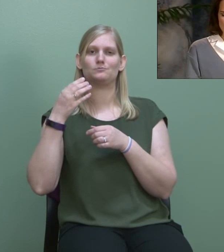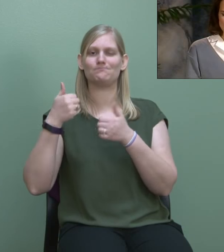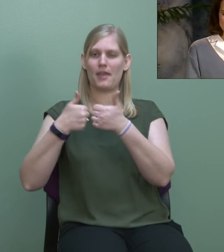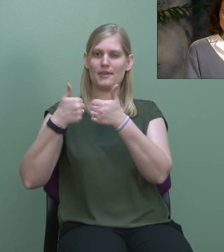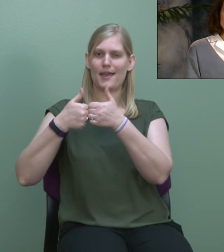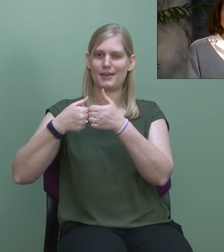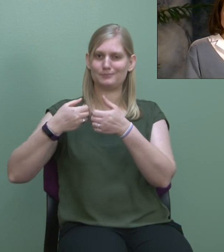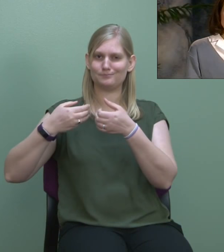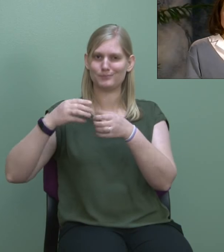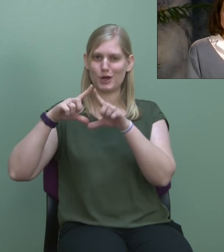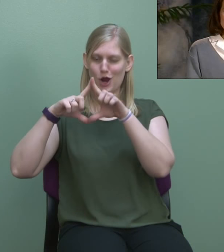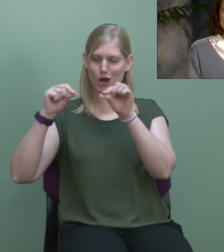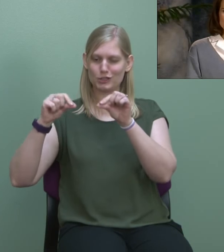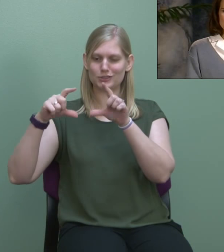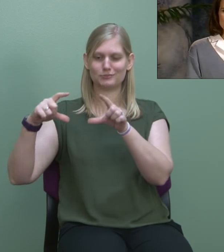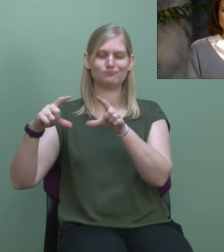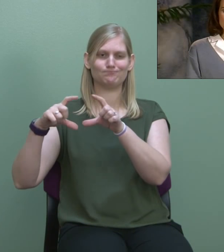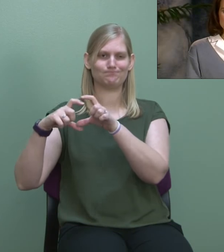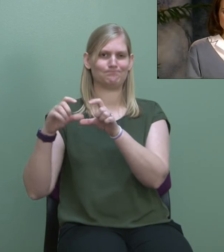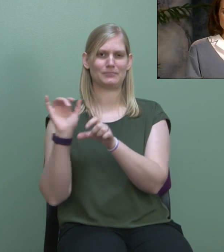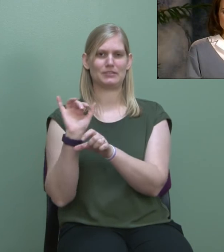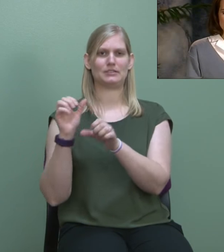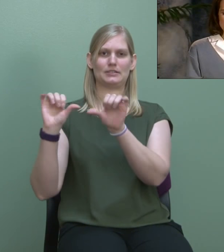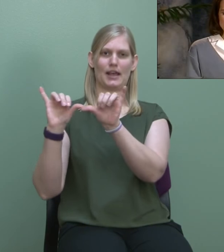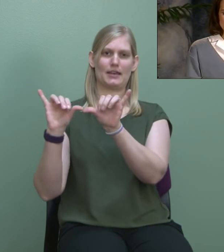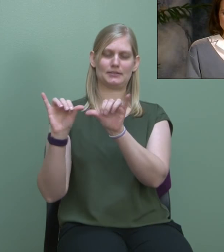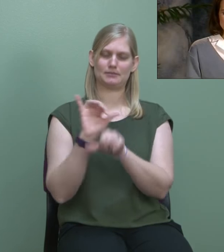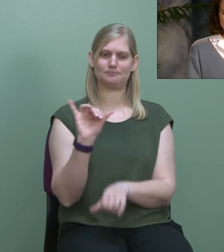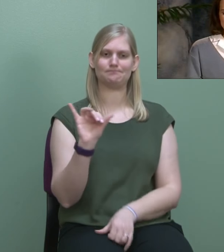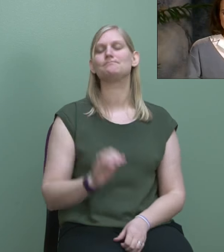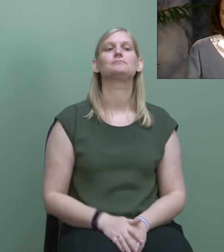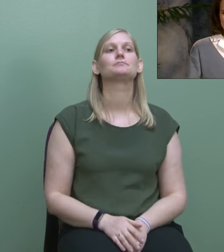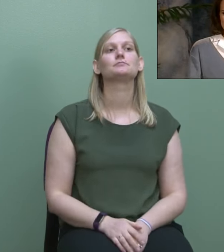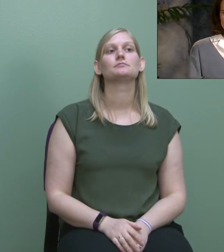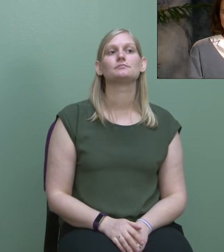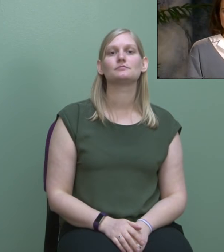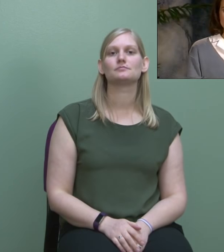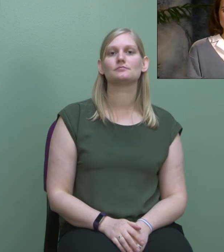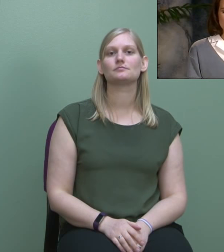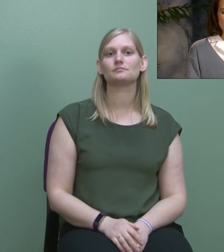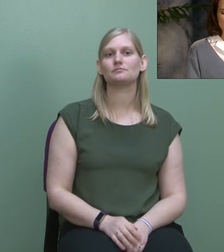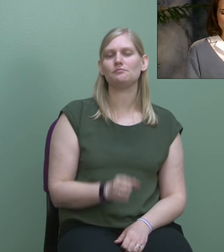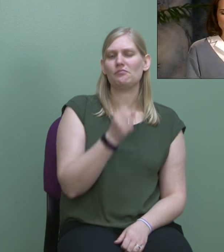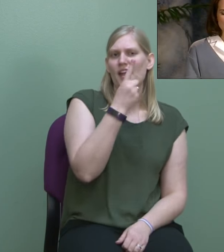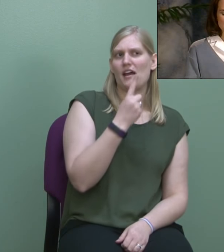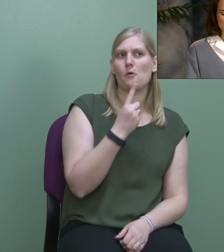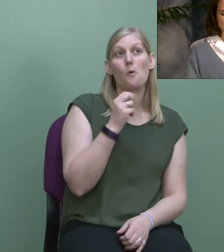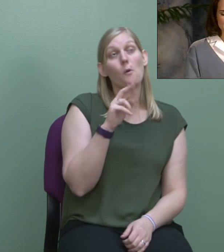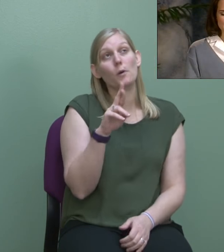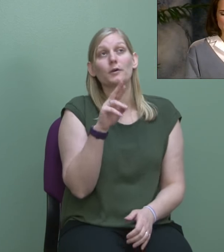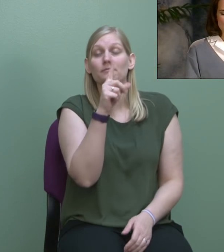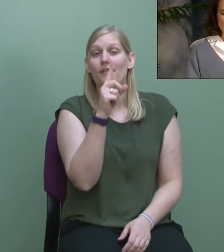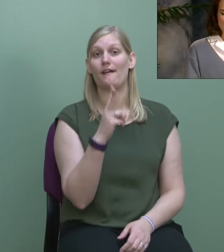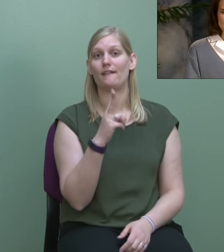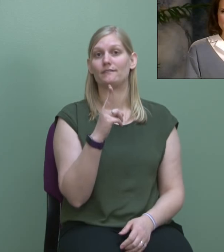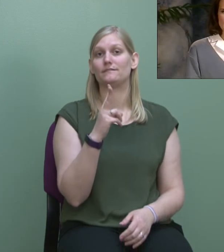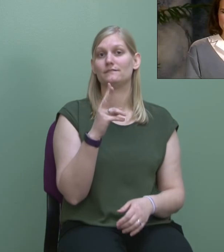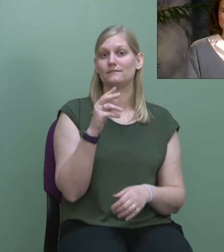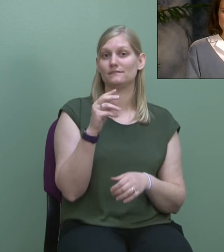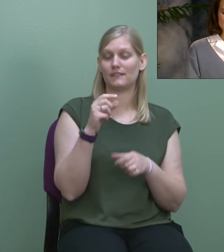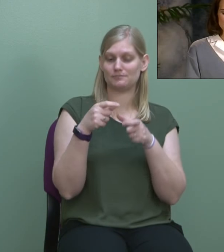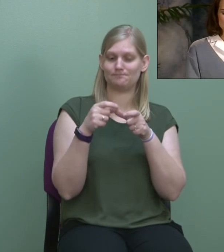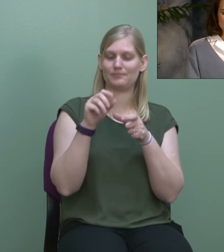2 eggs, 4 tablespoons of peanut butter, and a half